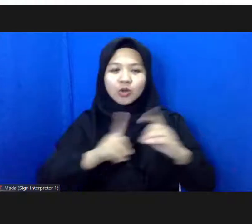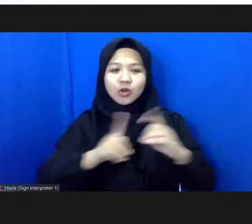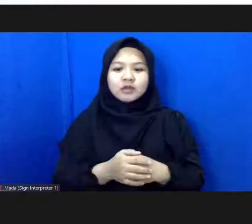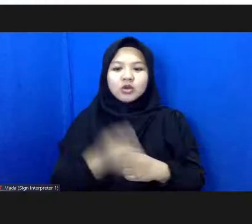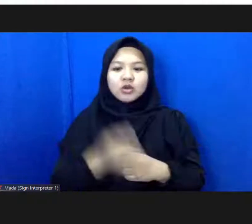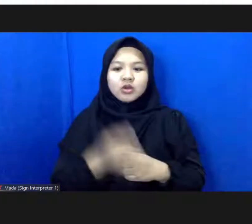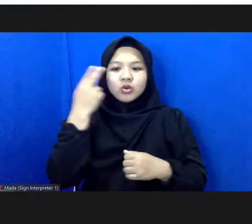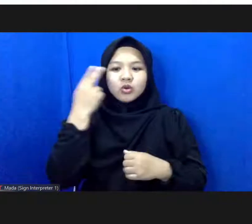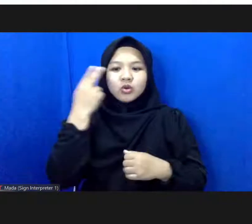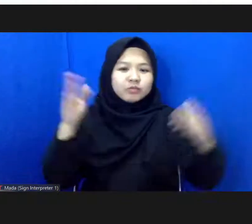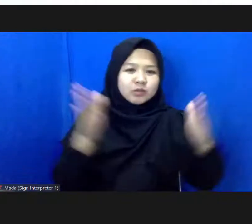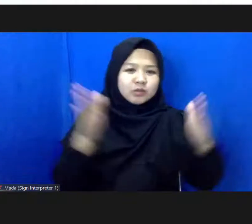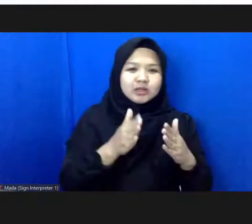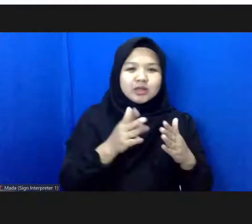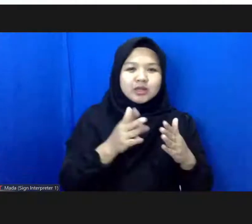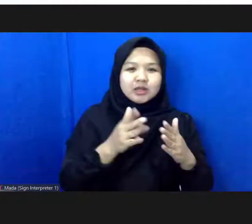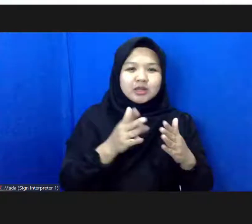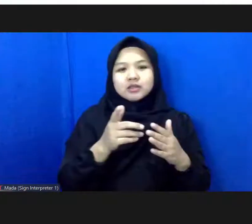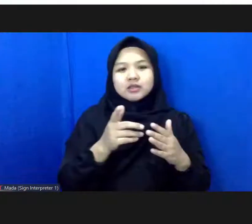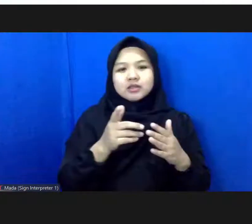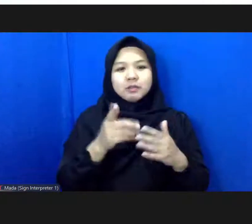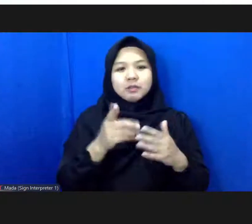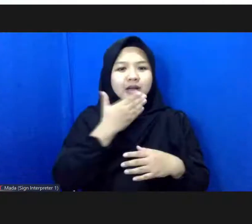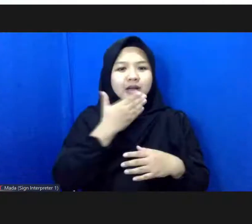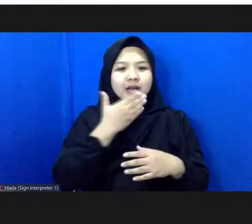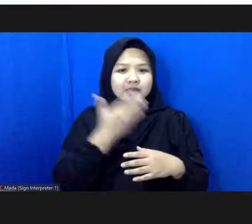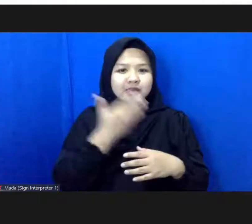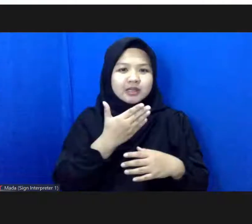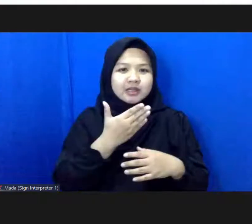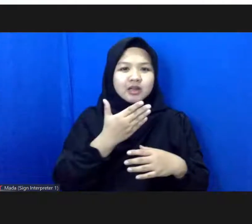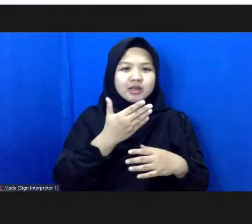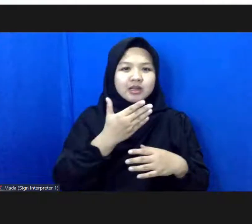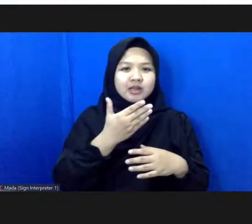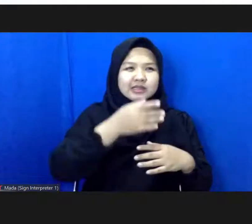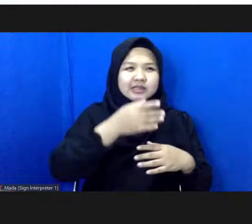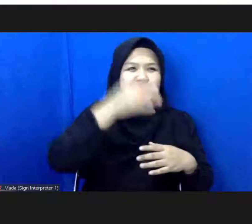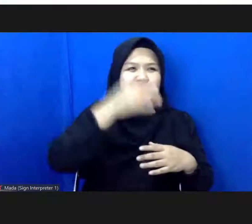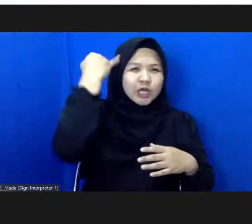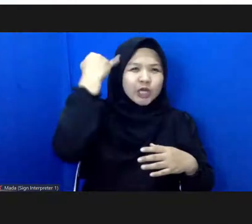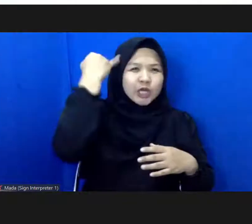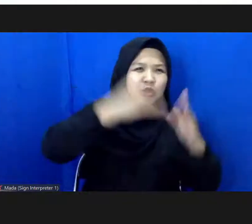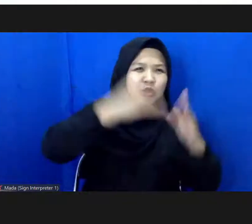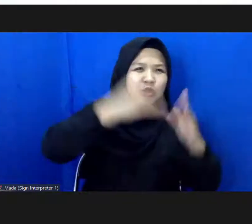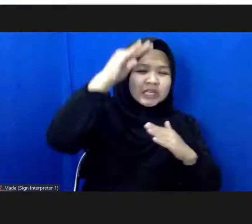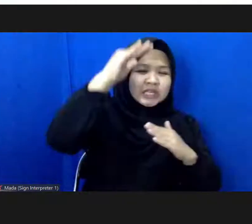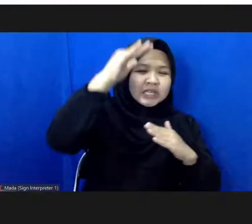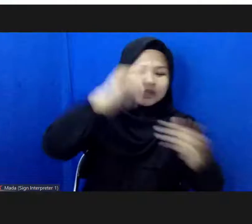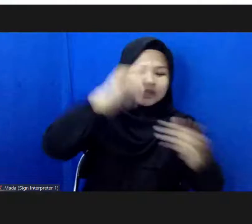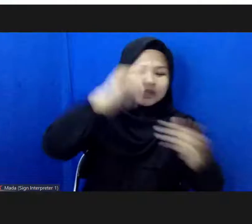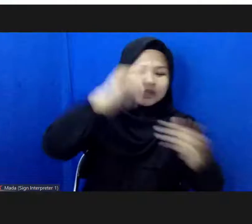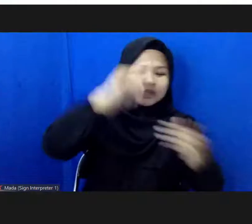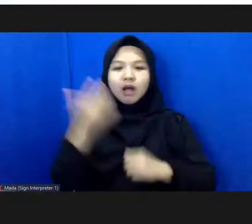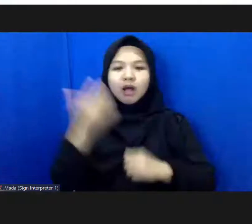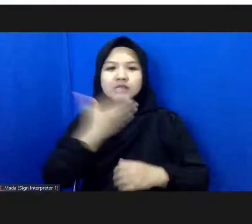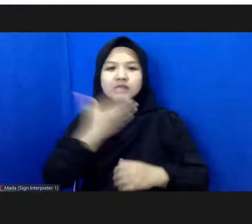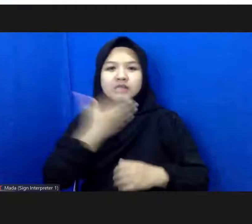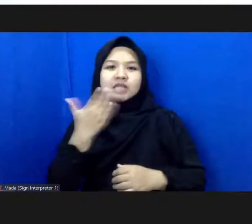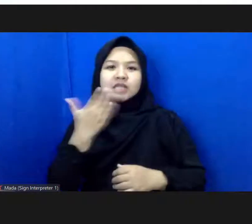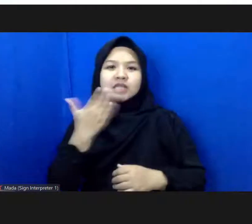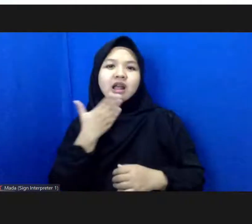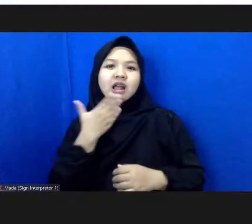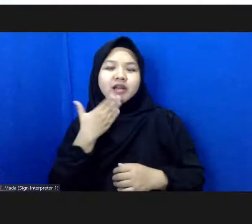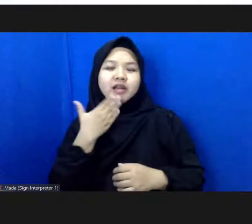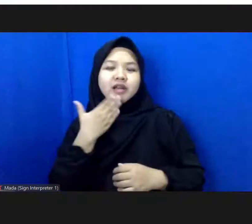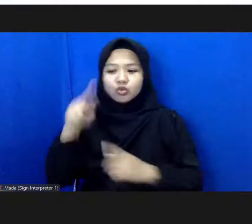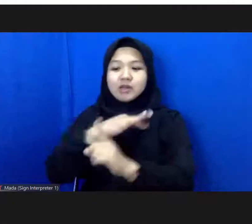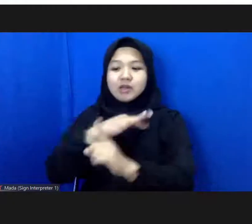that scientific language into the language which can be understood by the community as we are working with the communities.